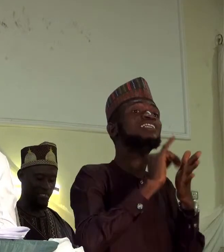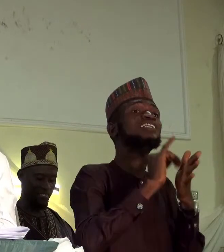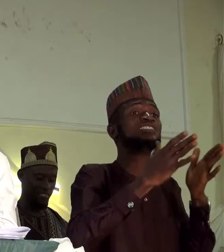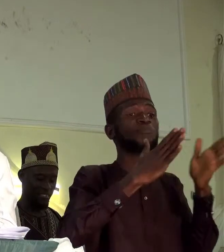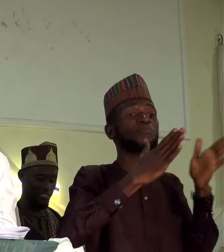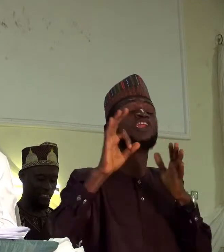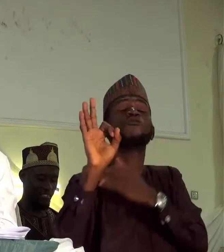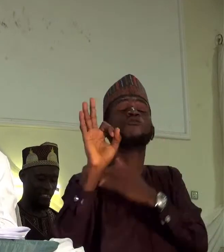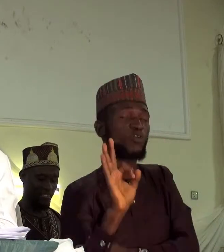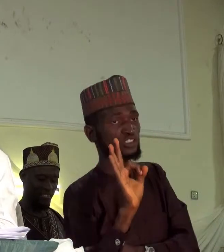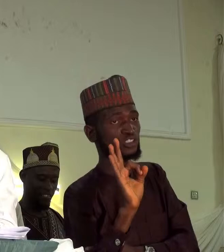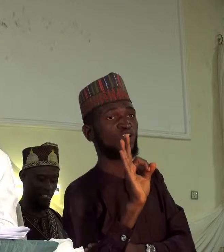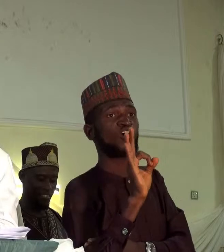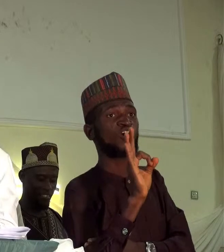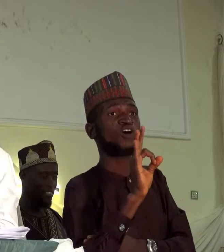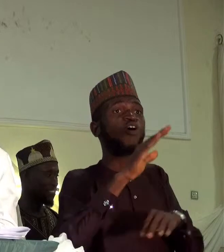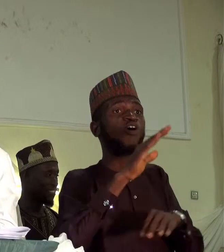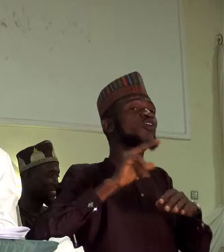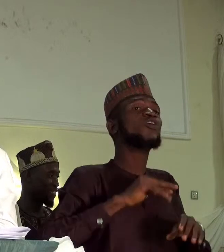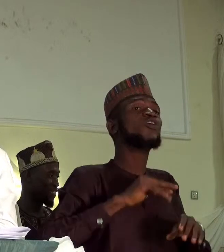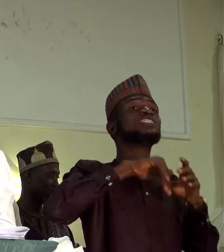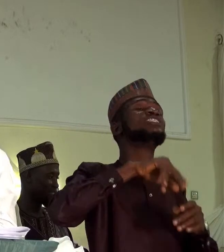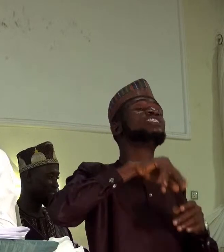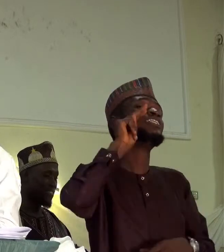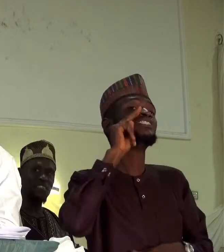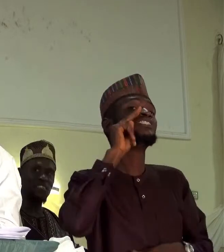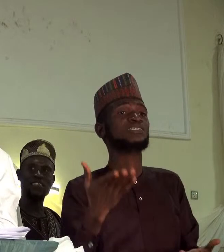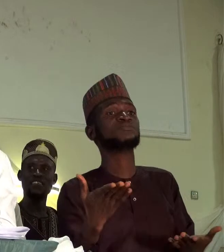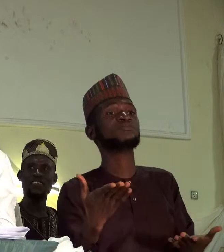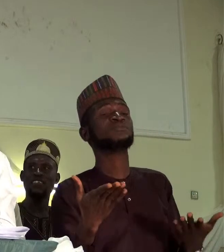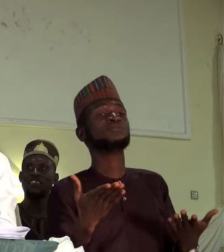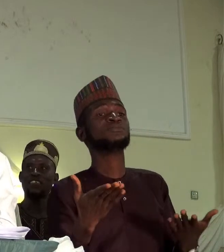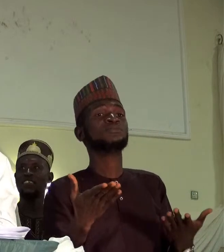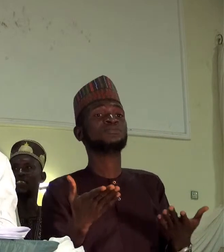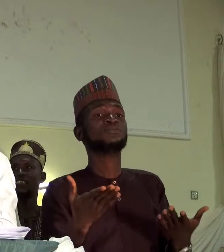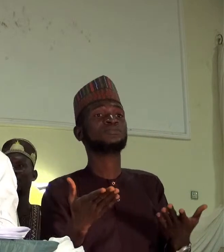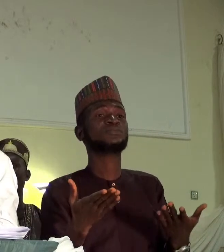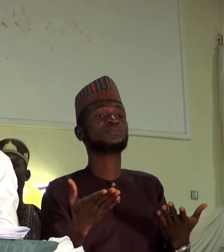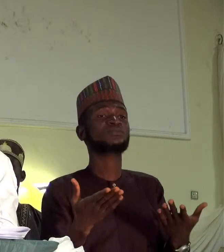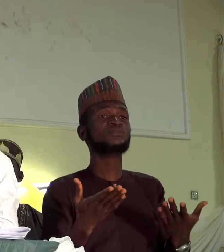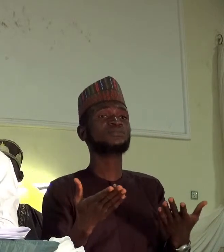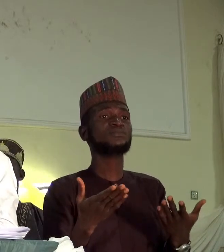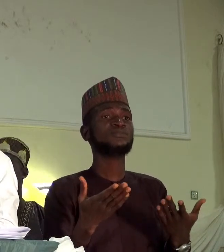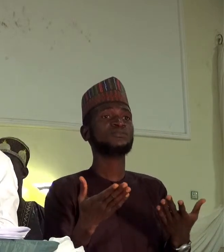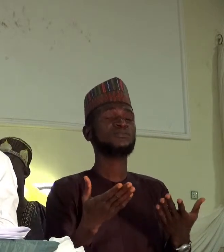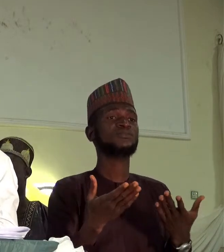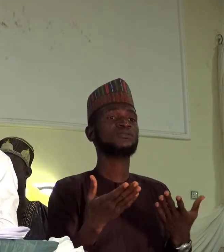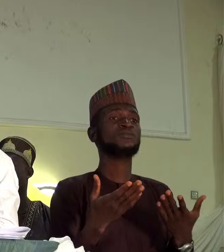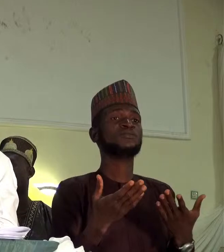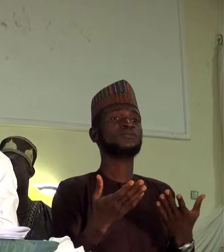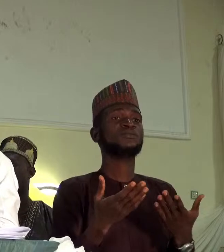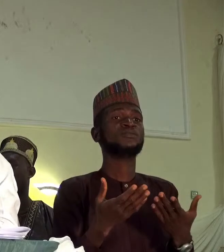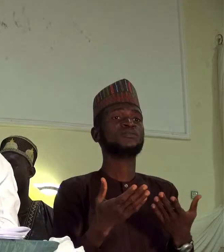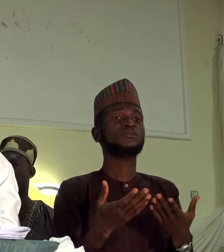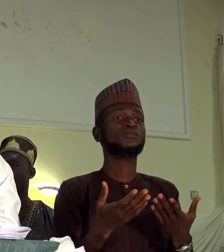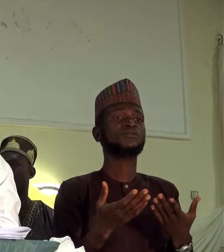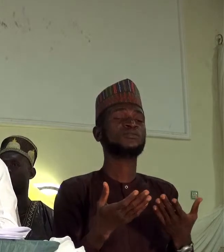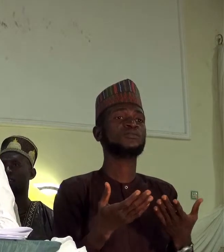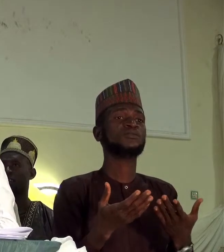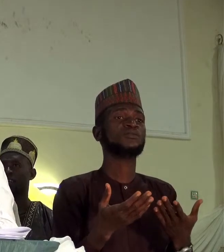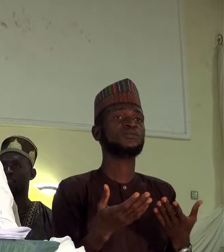yati yaris kuwaro gada min kulli makan fa kafara bi an umil lahi fa zaqa Allahu libasa lijui wal khawf bima kanu